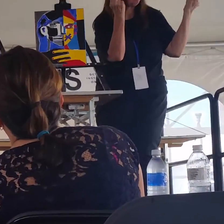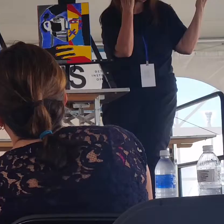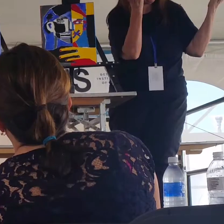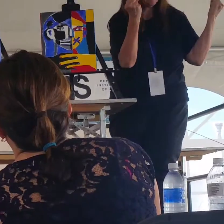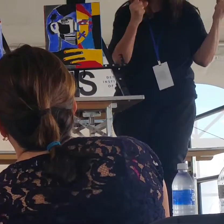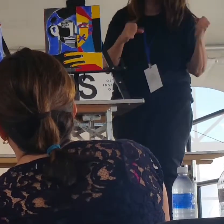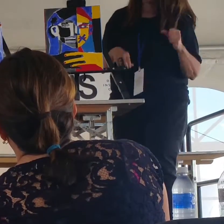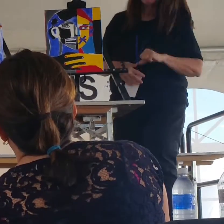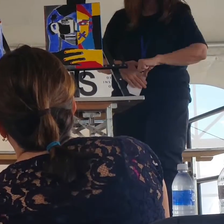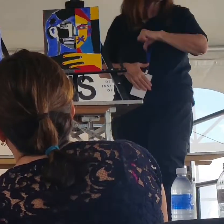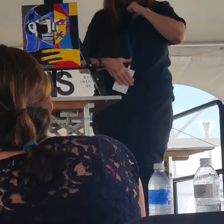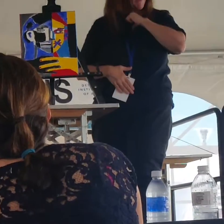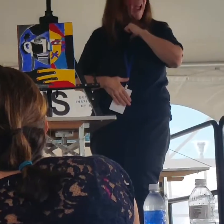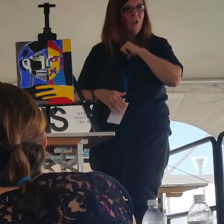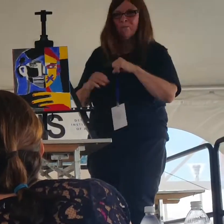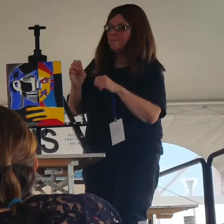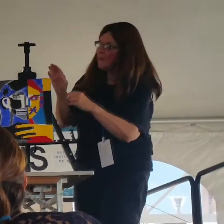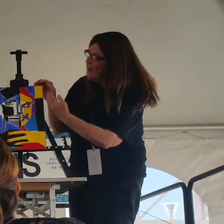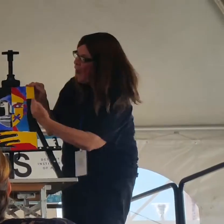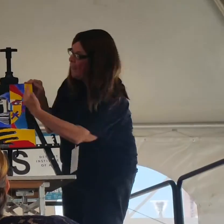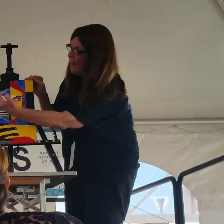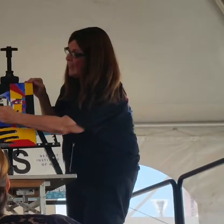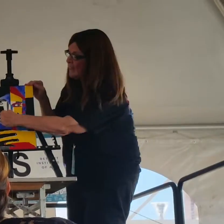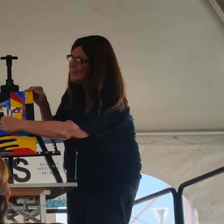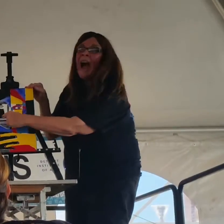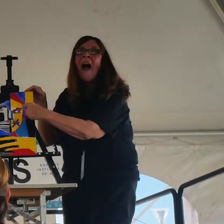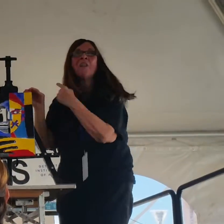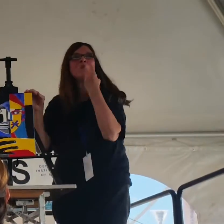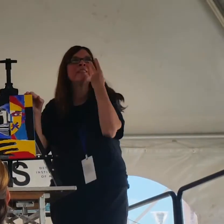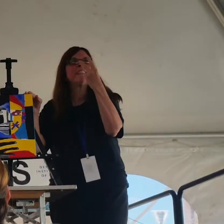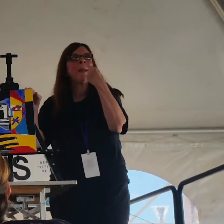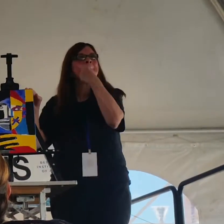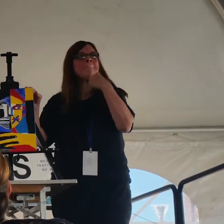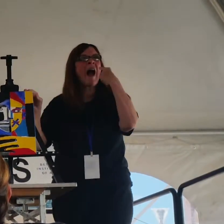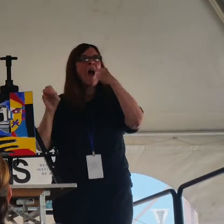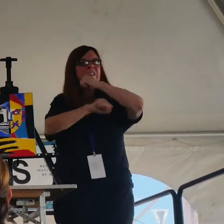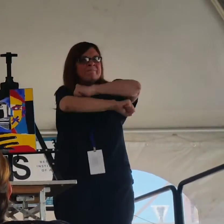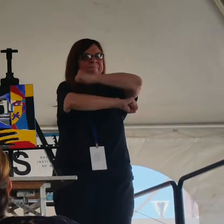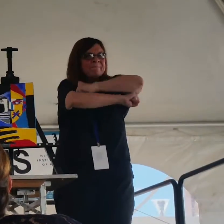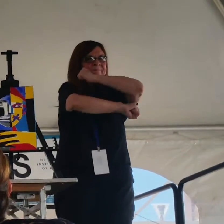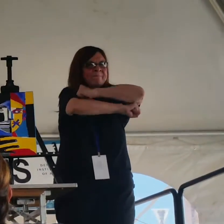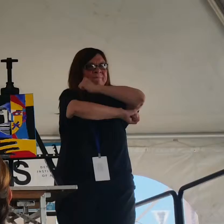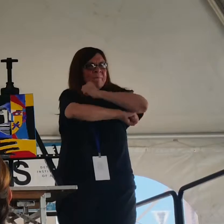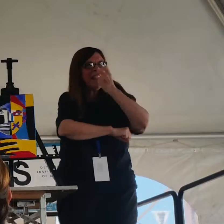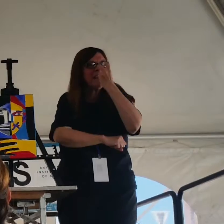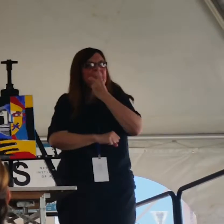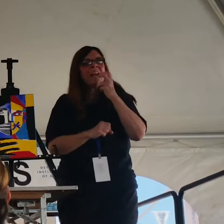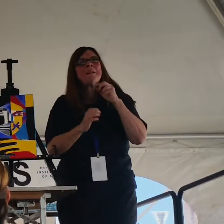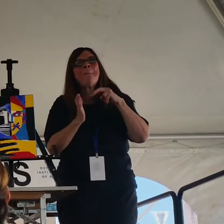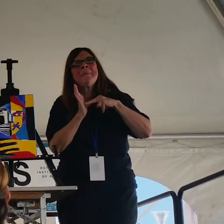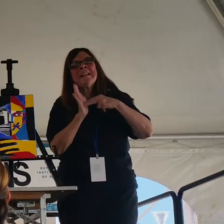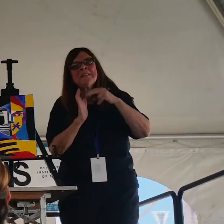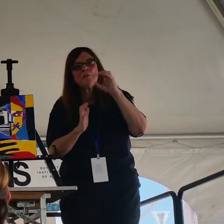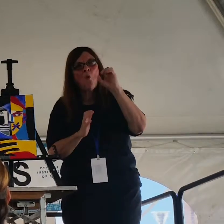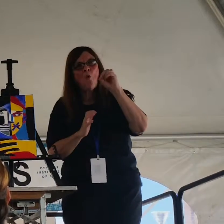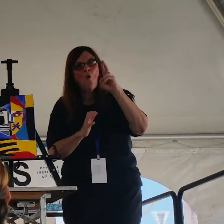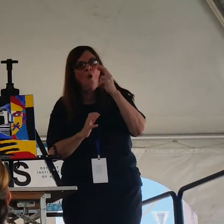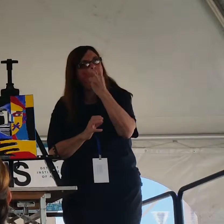not hearing, but they're signing, they're using their hand, and they're proud of it. The other side, the other half, you see,